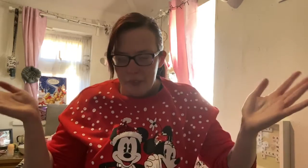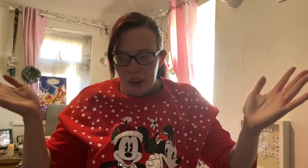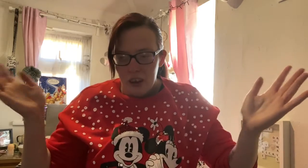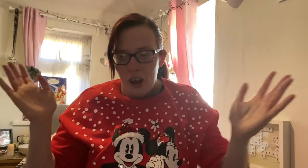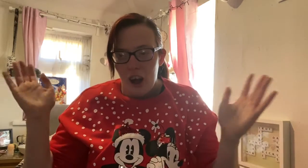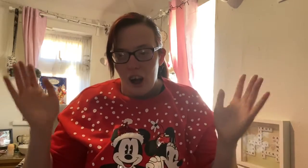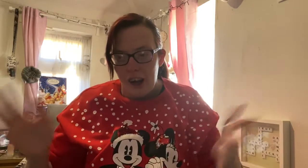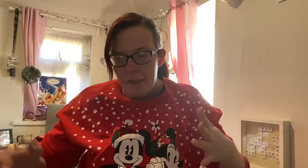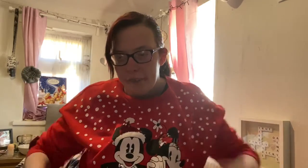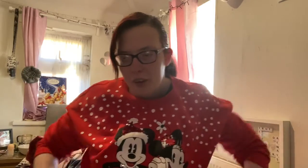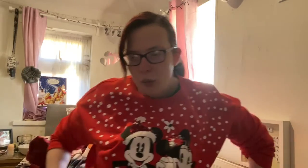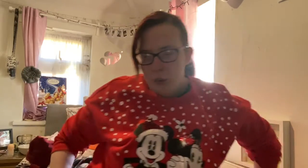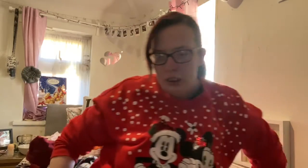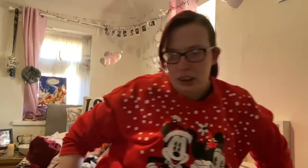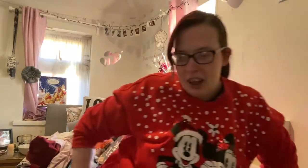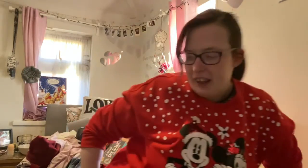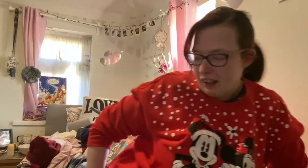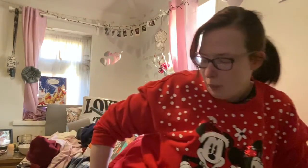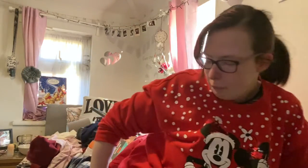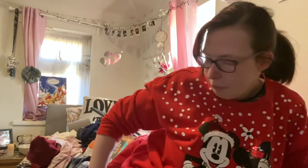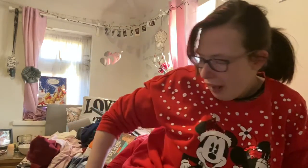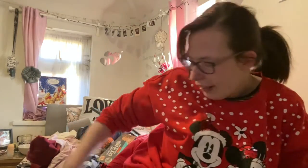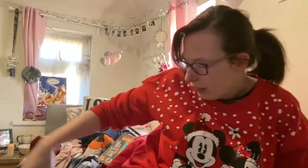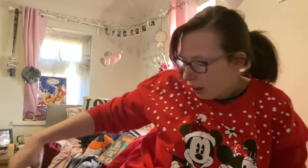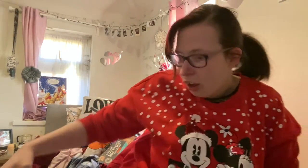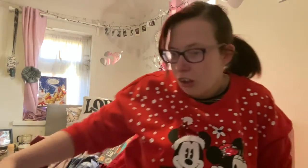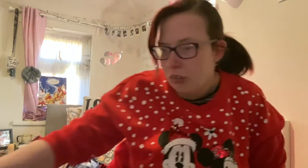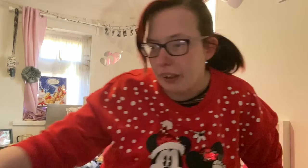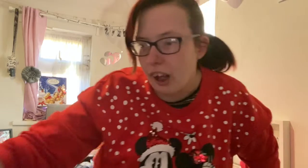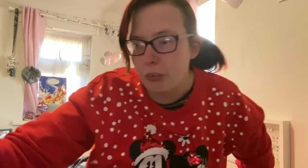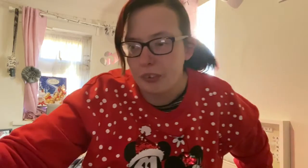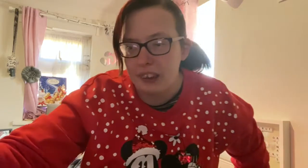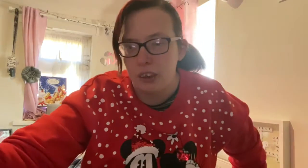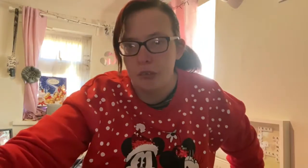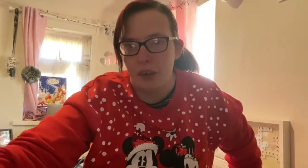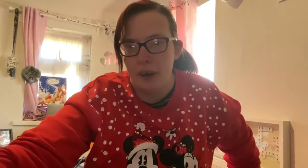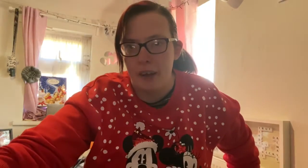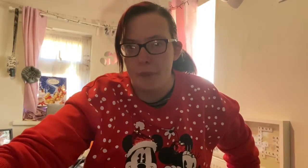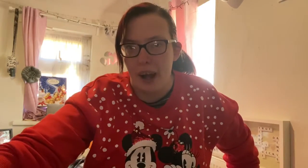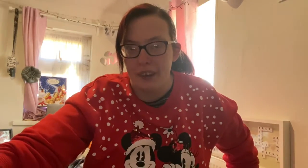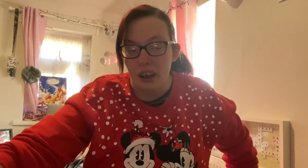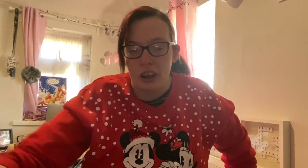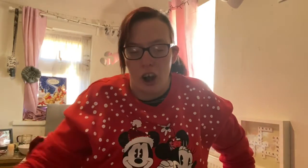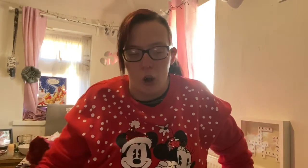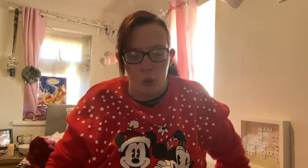yesterday, whatever, I was in bed recovering from a bad cold.